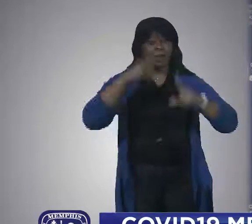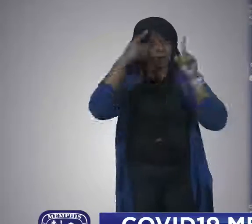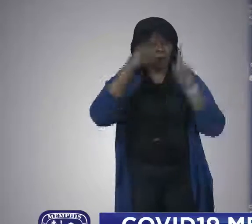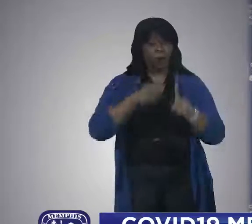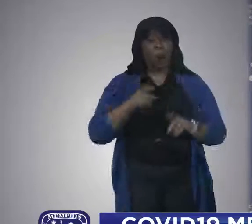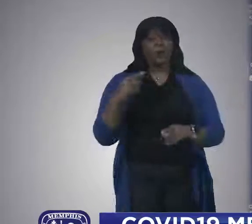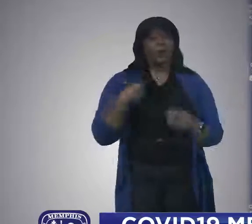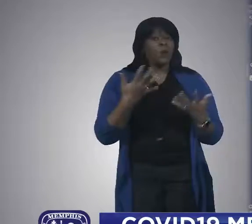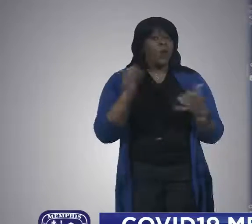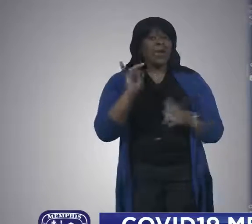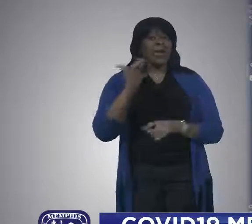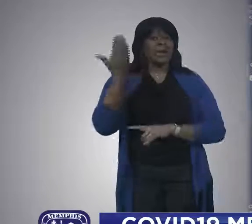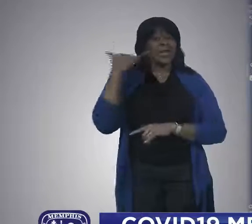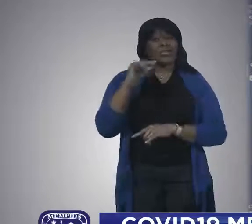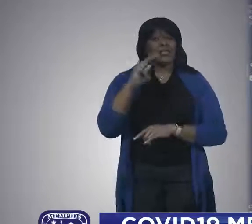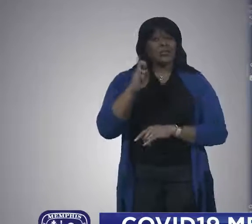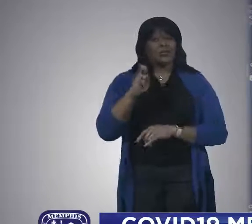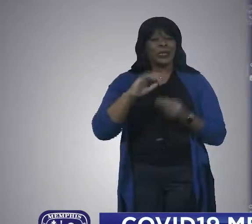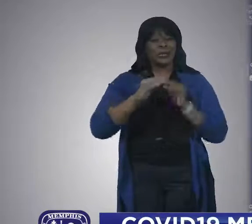where we were in June.